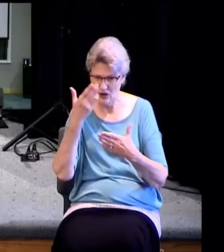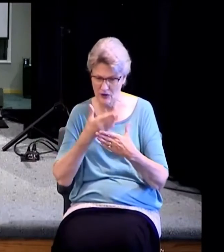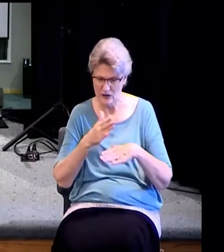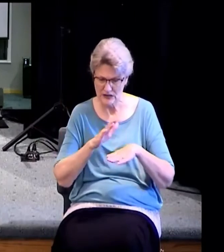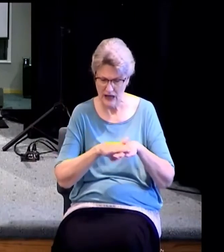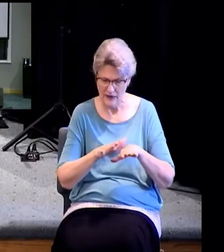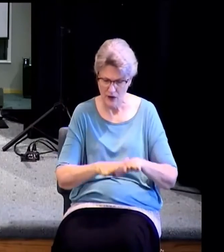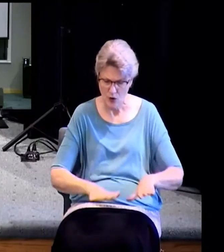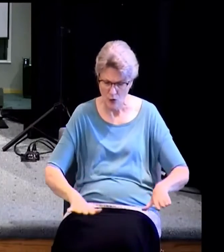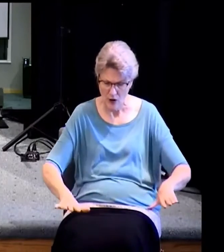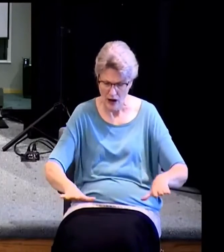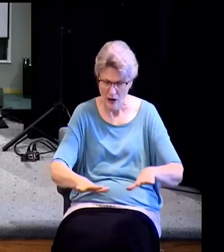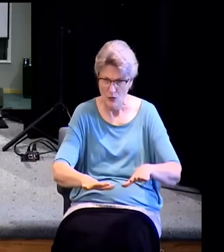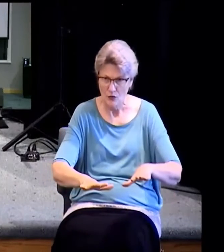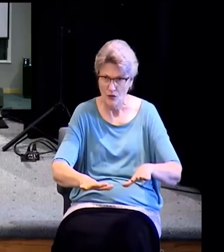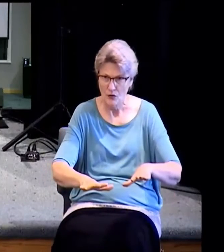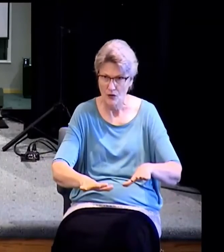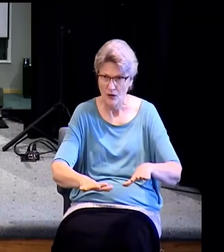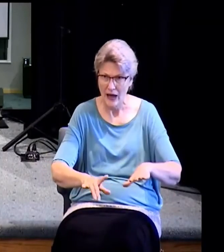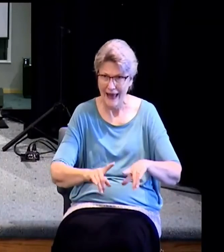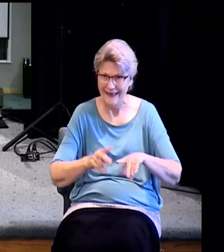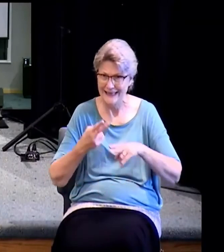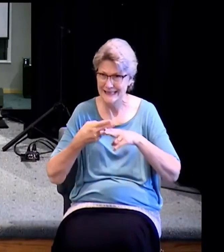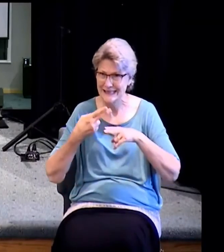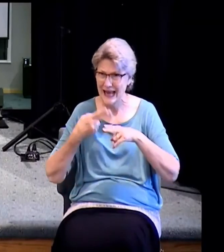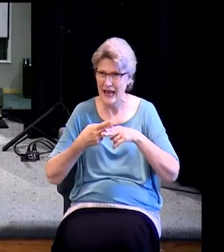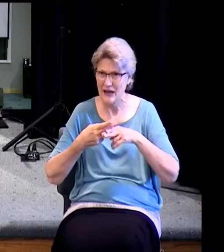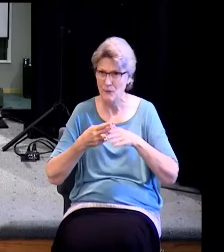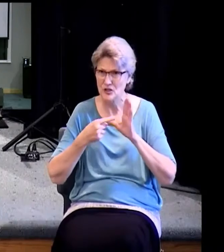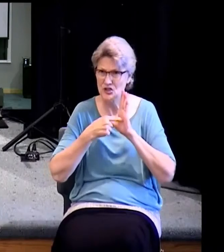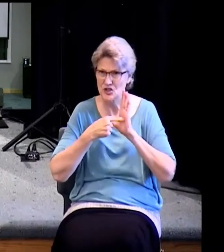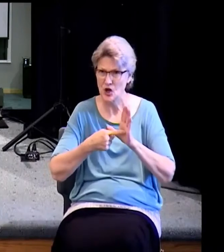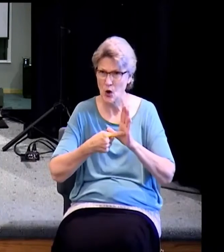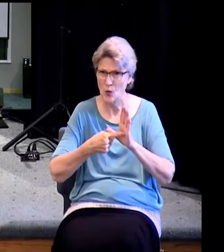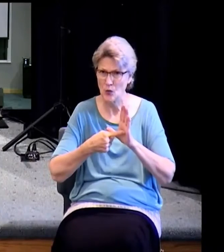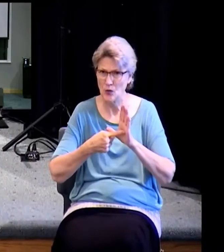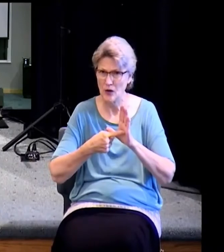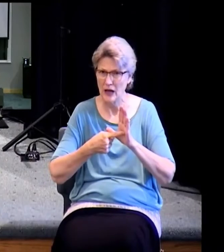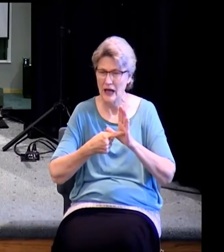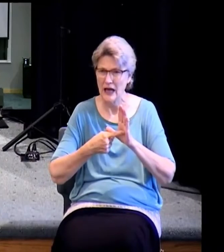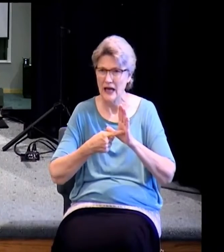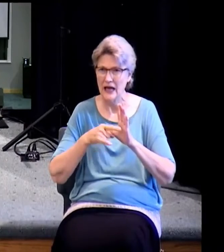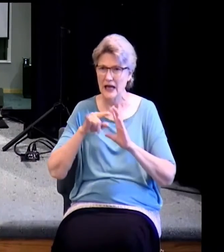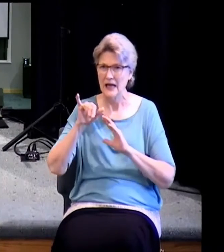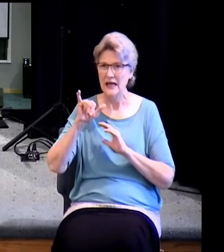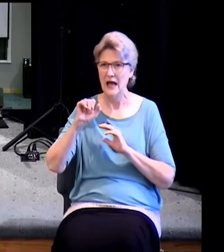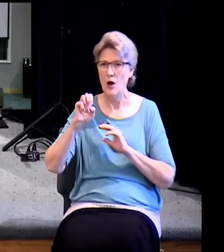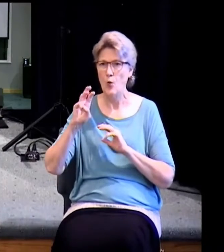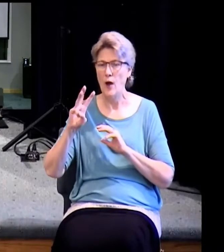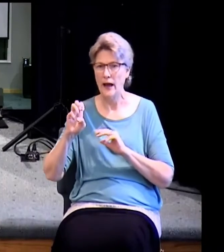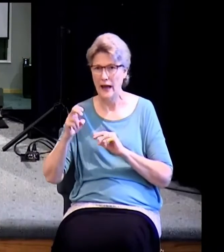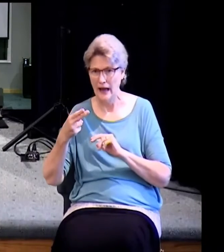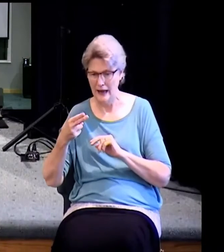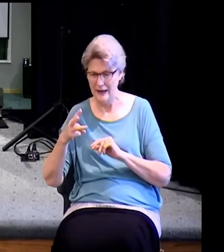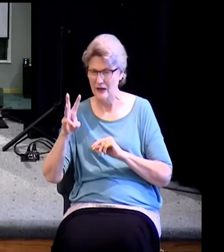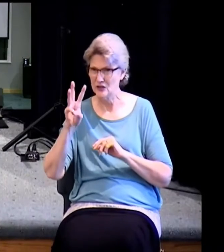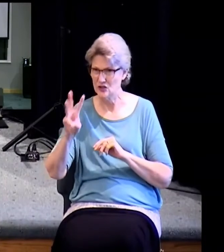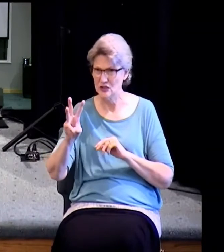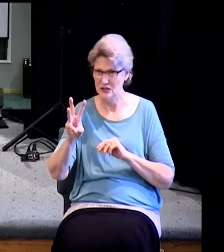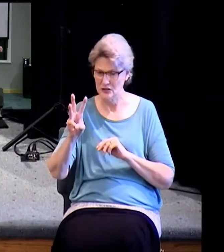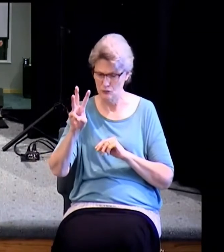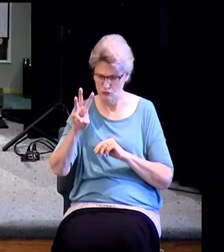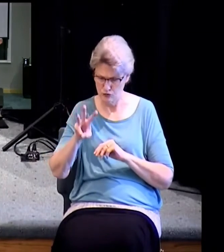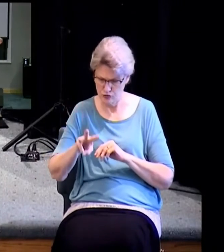wonder the earth shook. No wonder the sun went dark. Because as we have